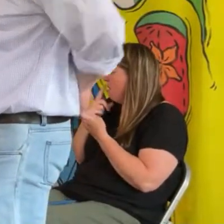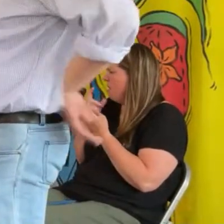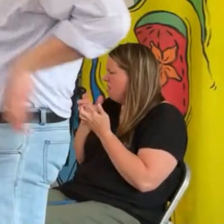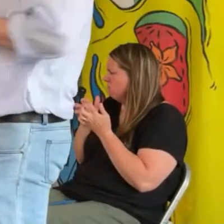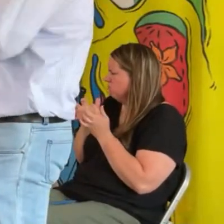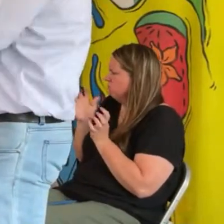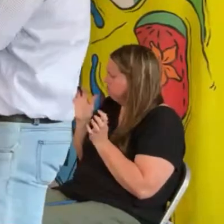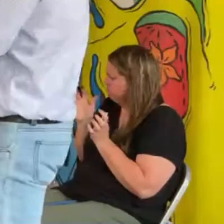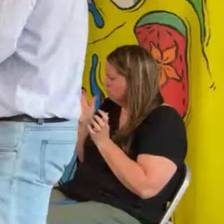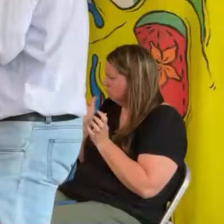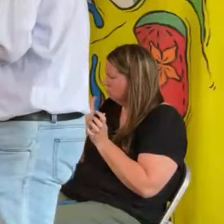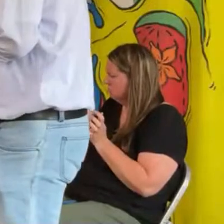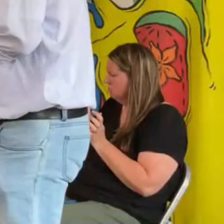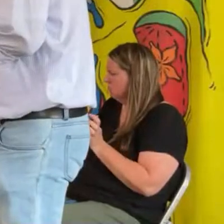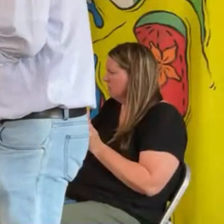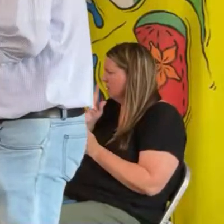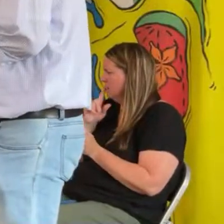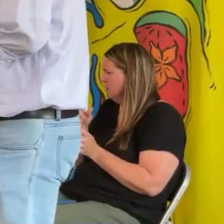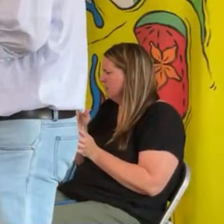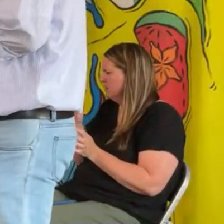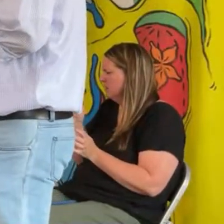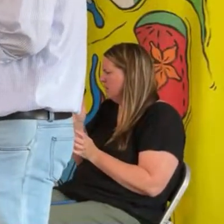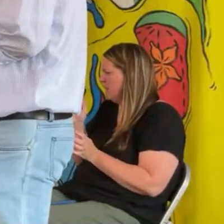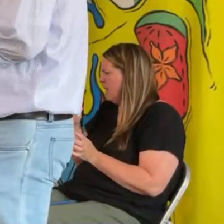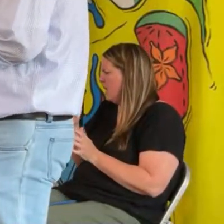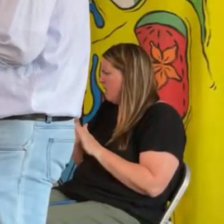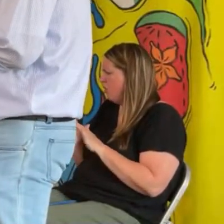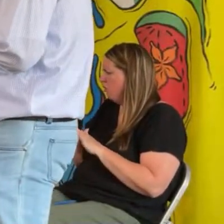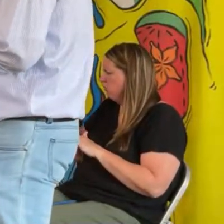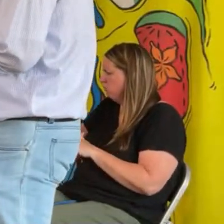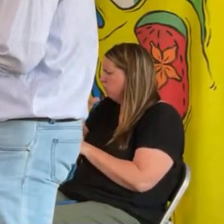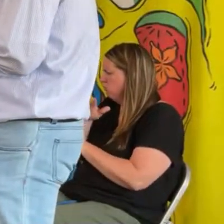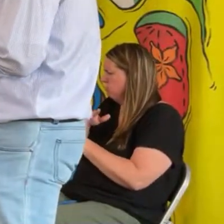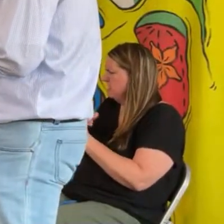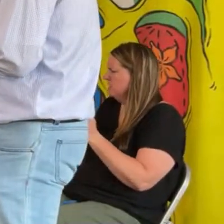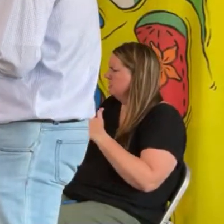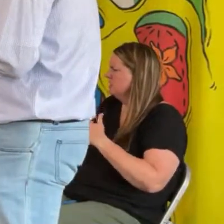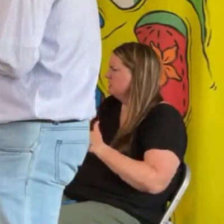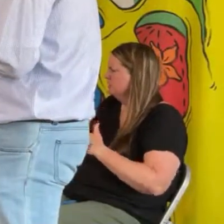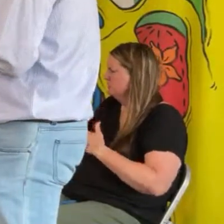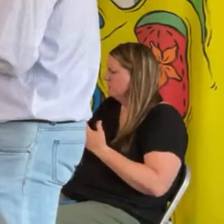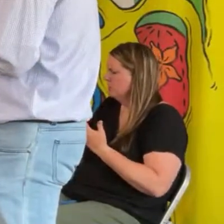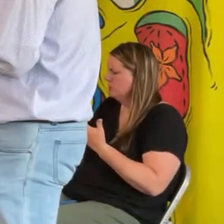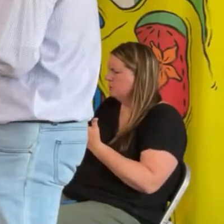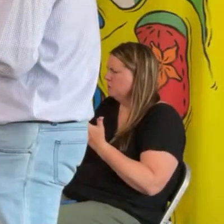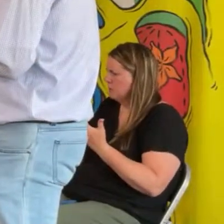files. It is the area. Something in the